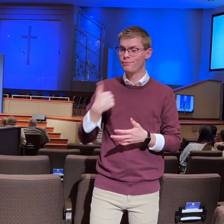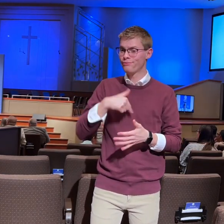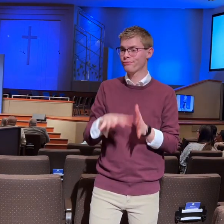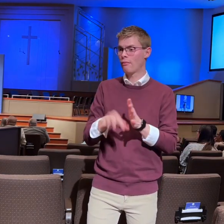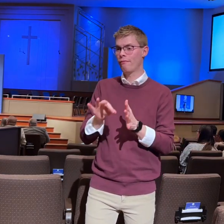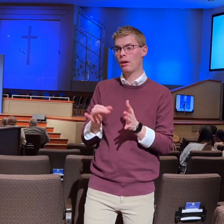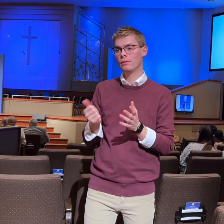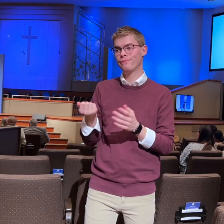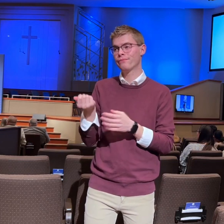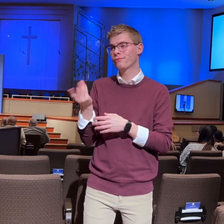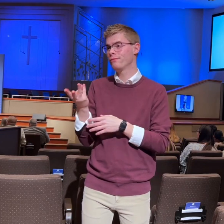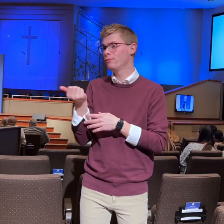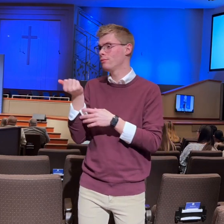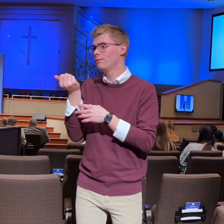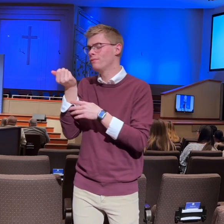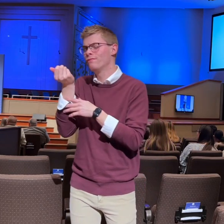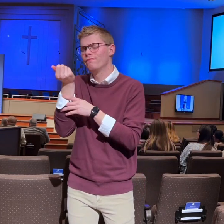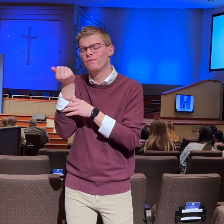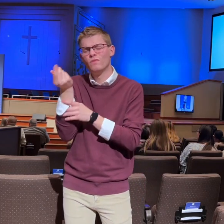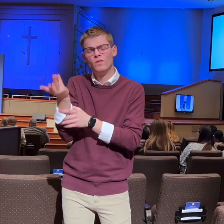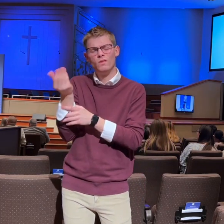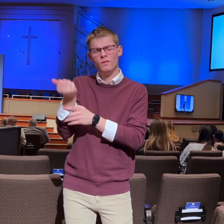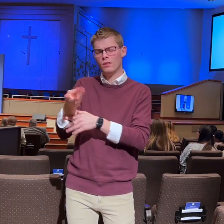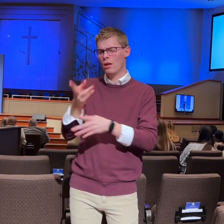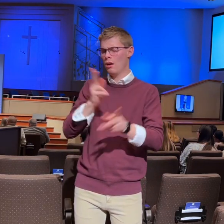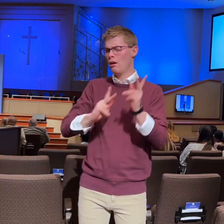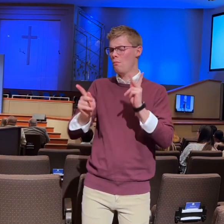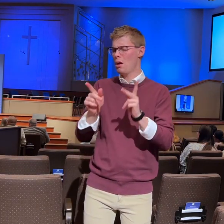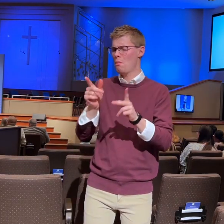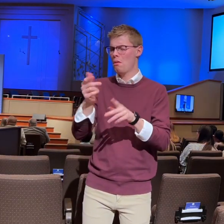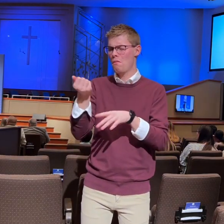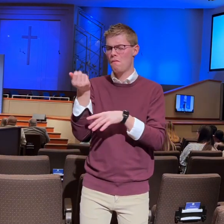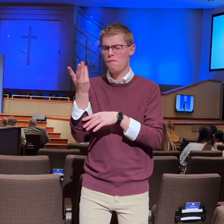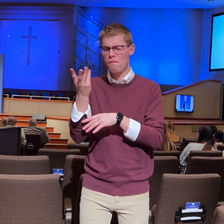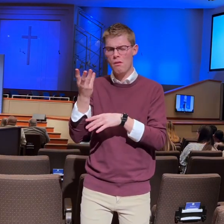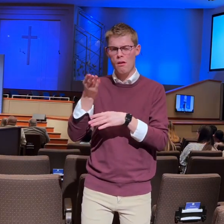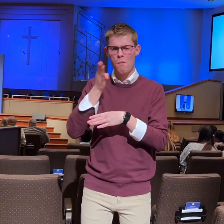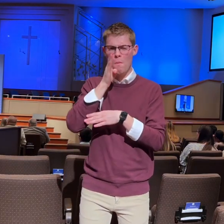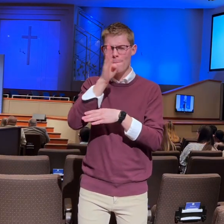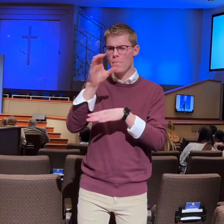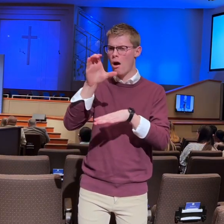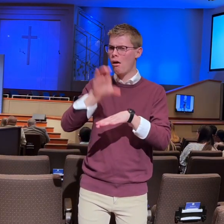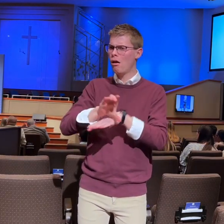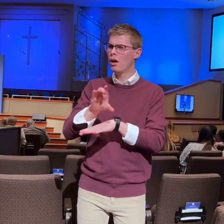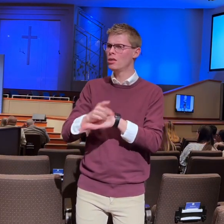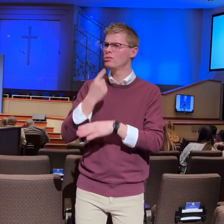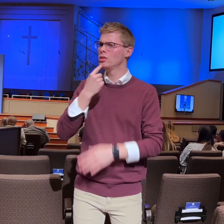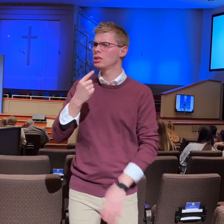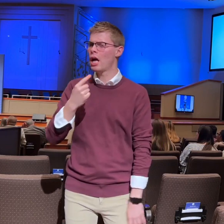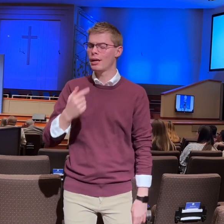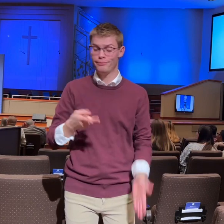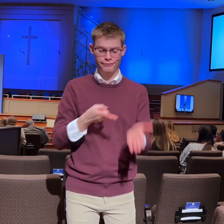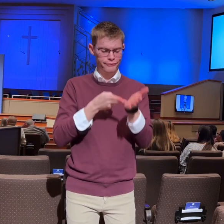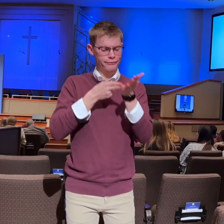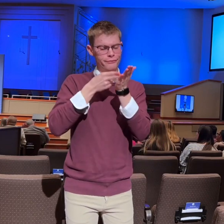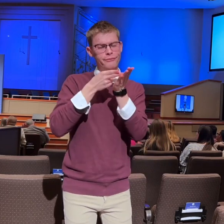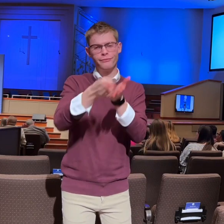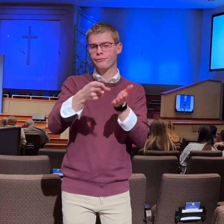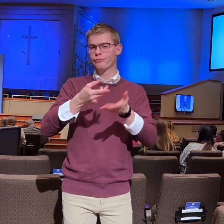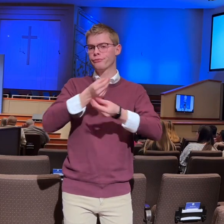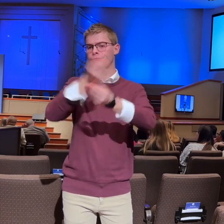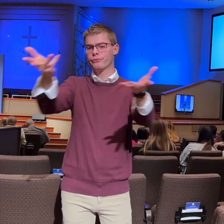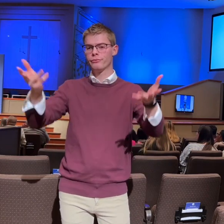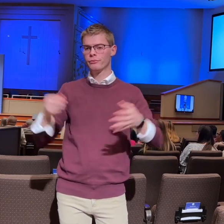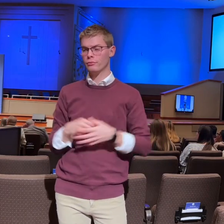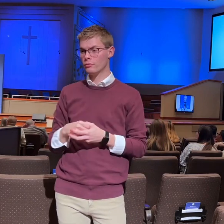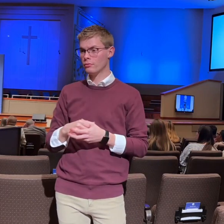fewer courageous churches, courageous pastors, who are willing to say the truth. And we'll be challenging